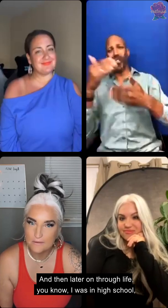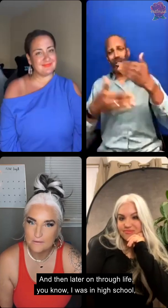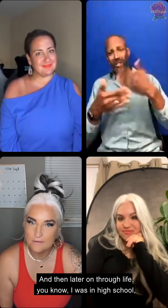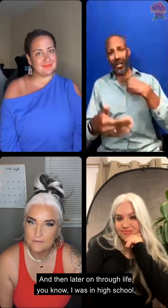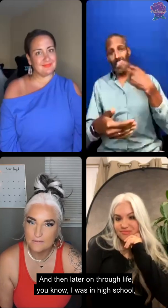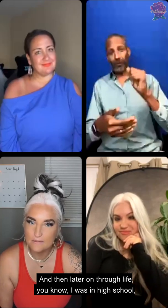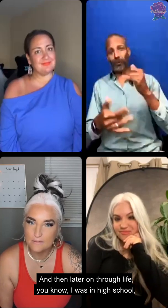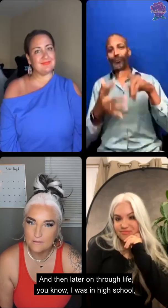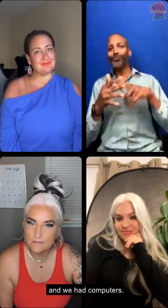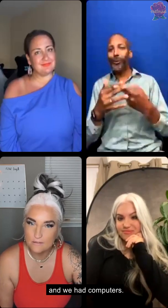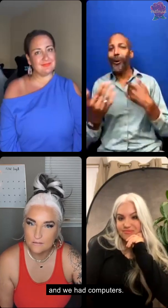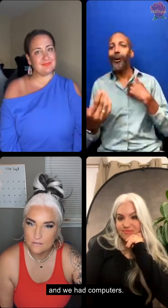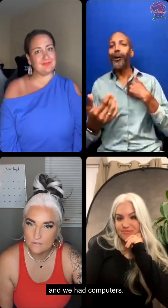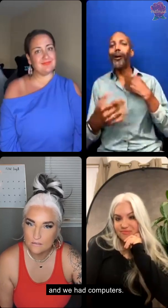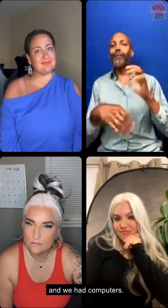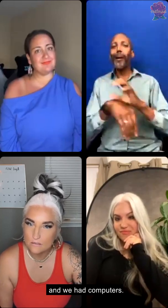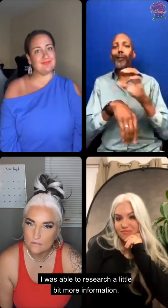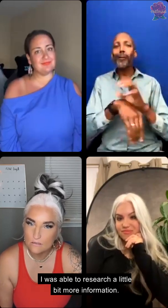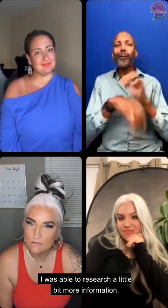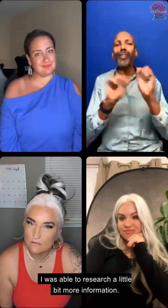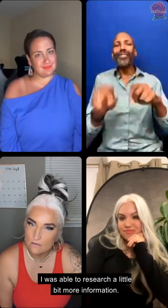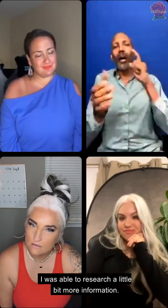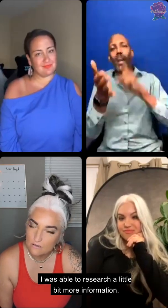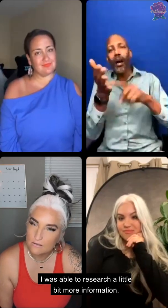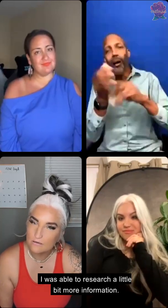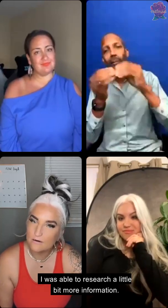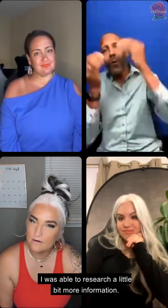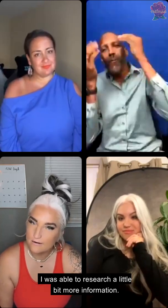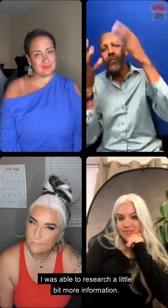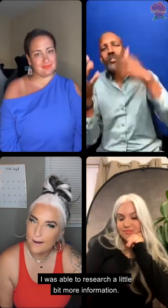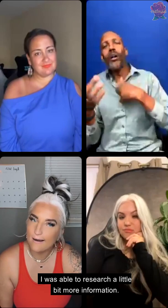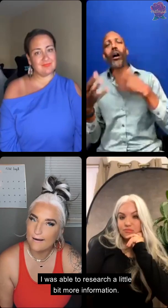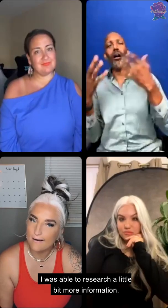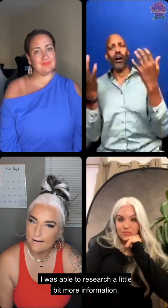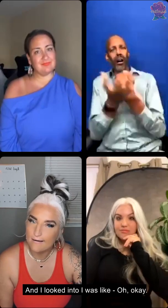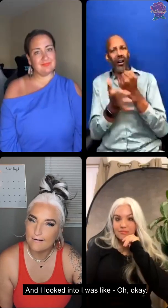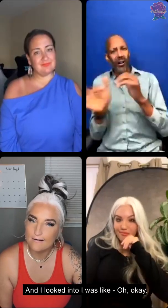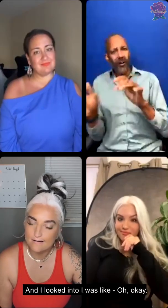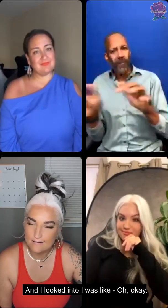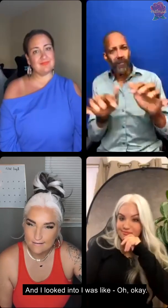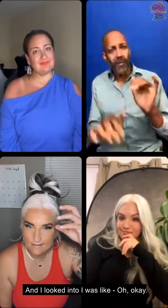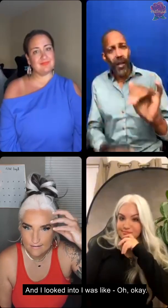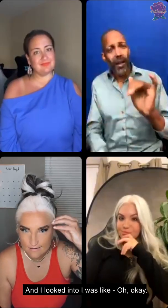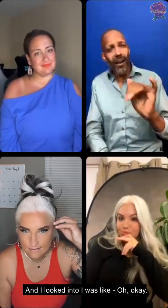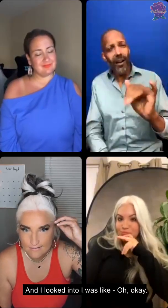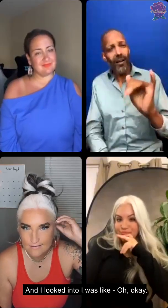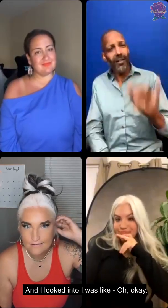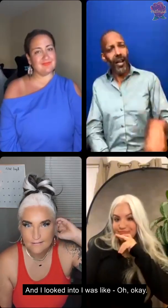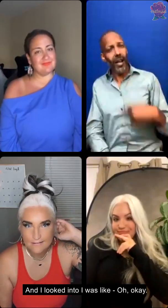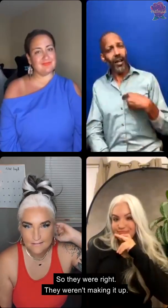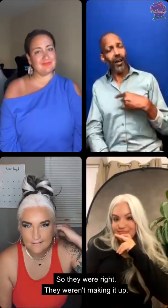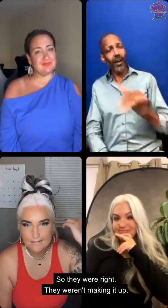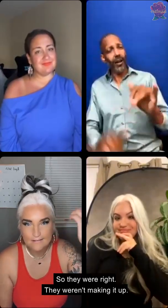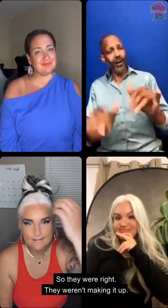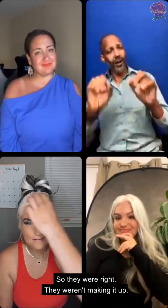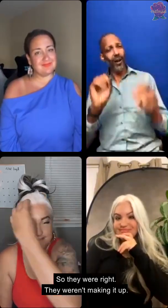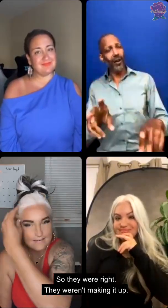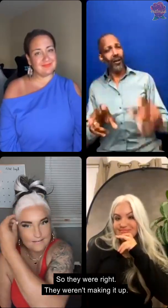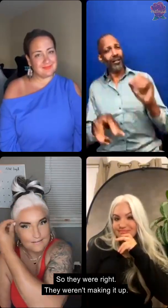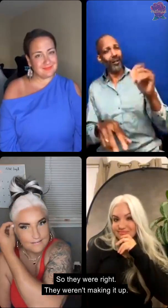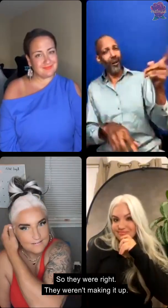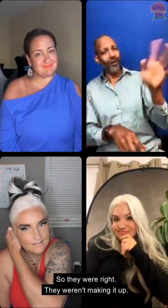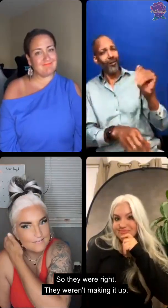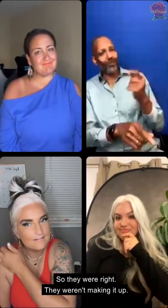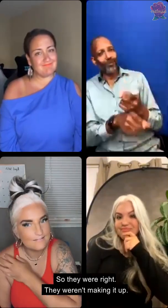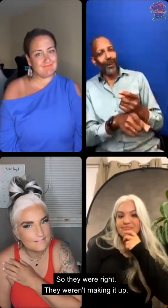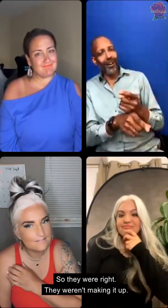life, I was in high school. We had computers. I was able to research a little bit more information. And I looked into it. I was like, oh, okay, so